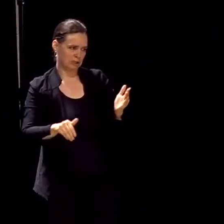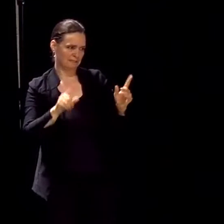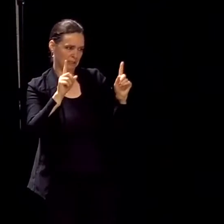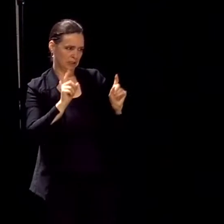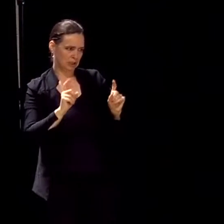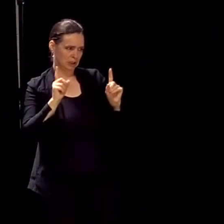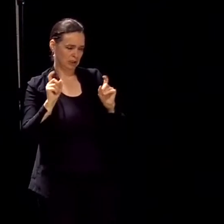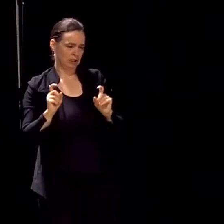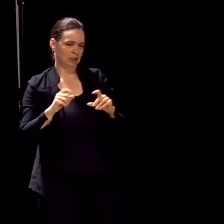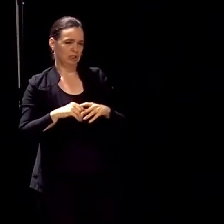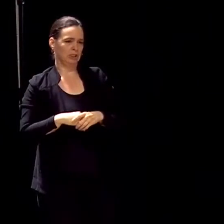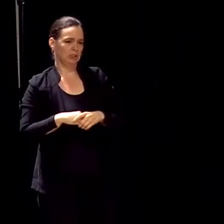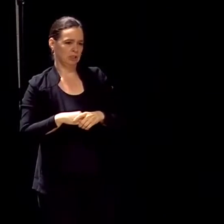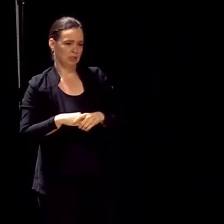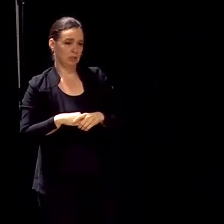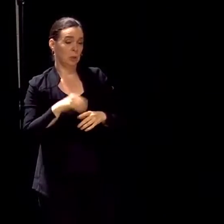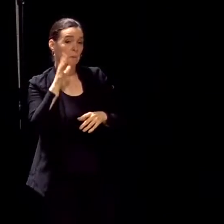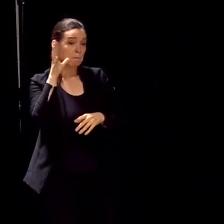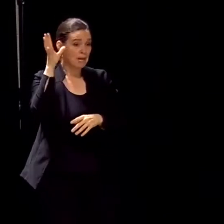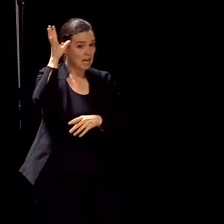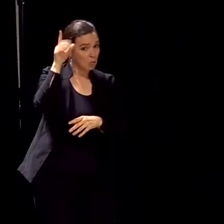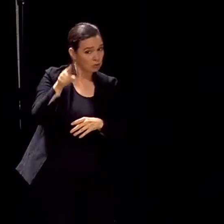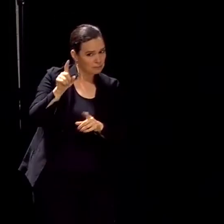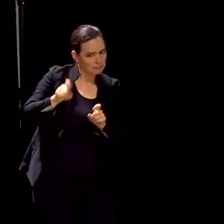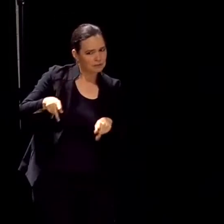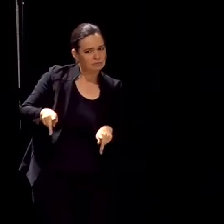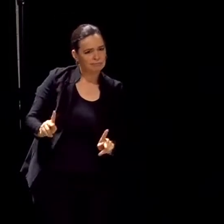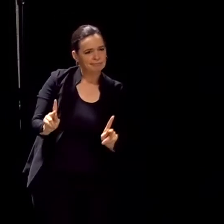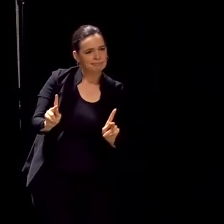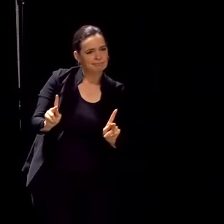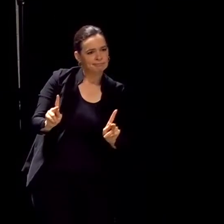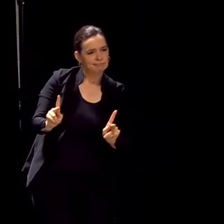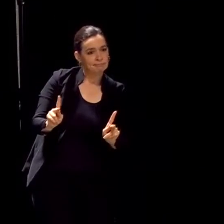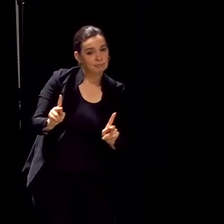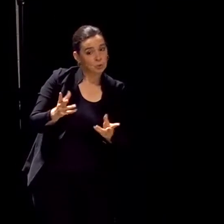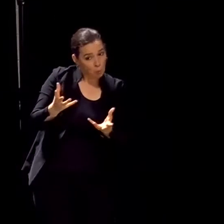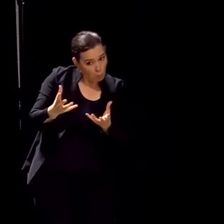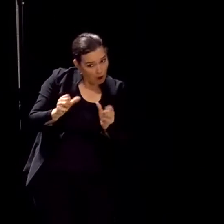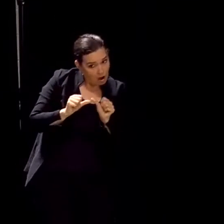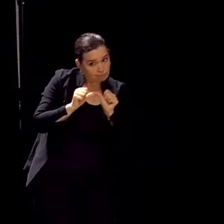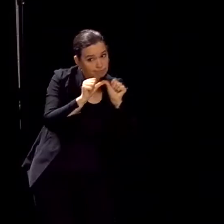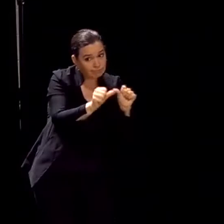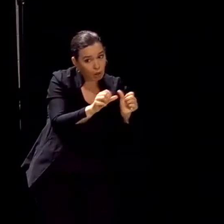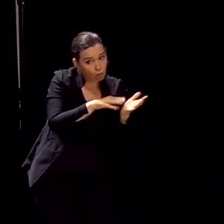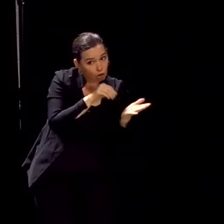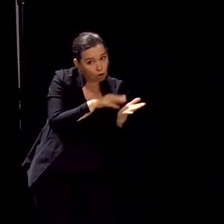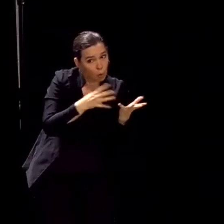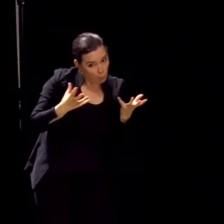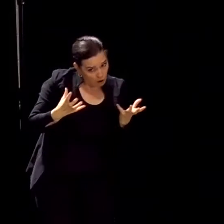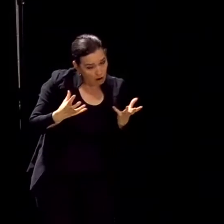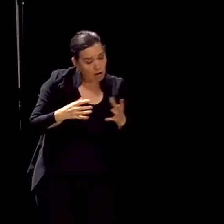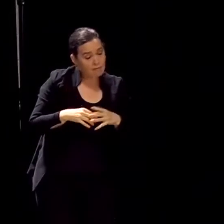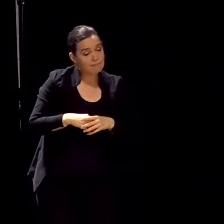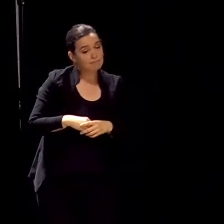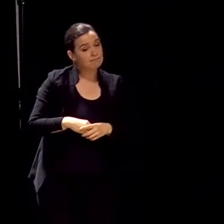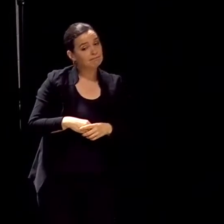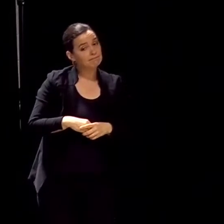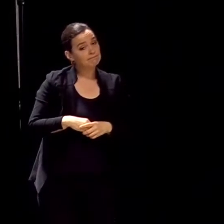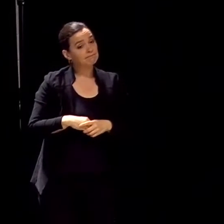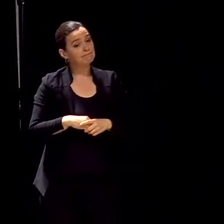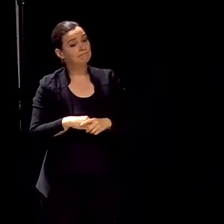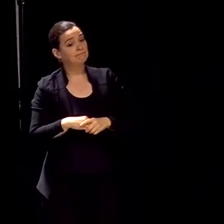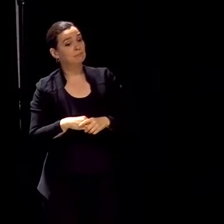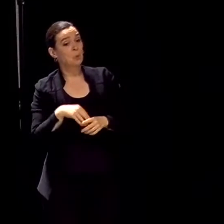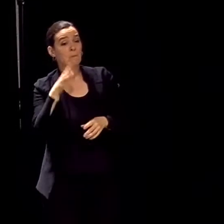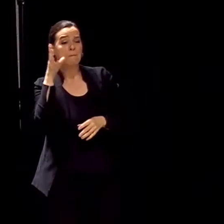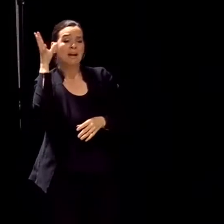challenge to keep our kids learning, and we'll need cooperation from parents. If parents don't let